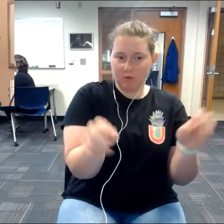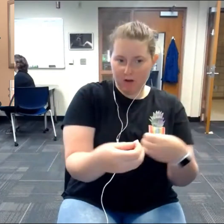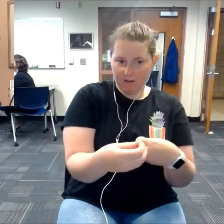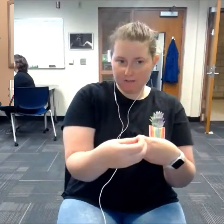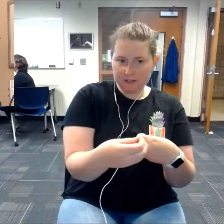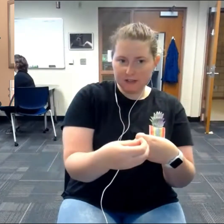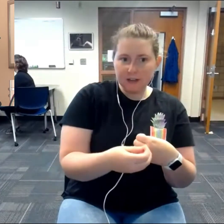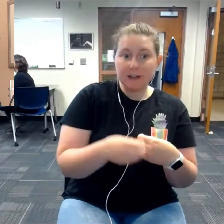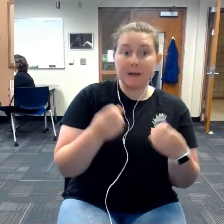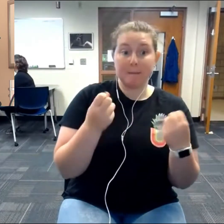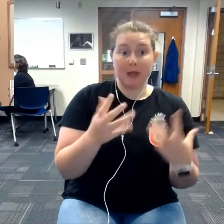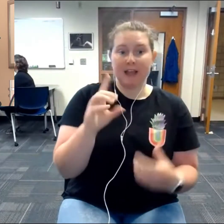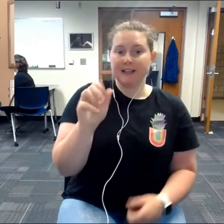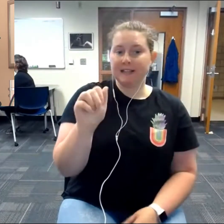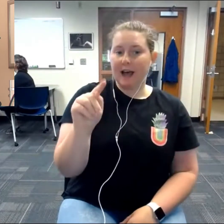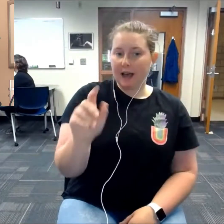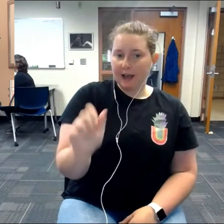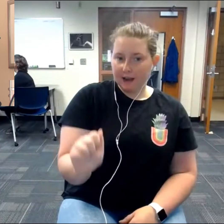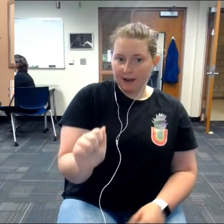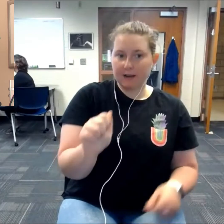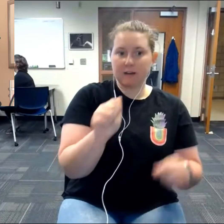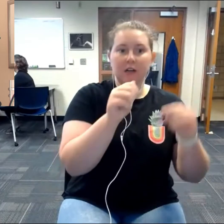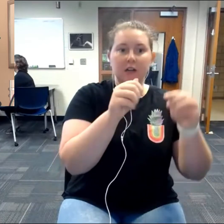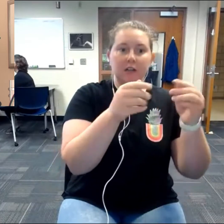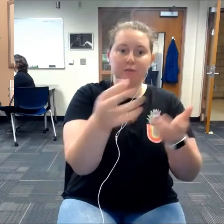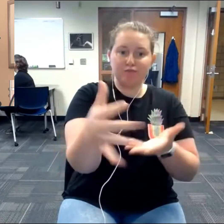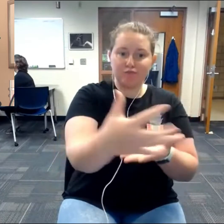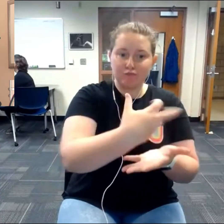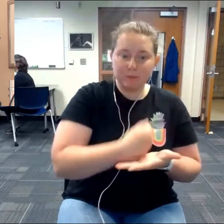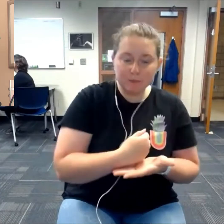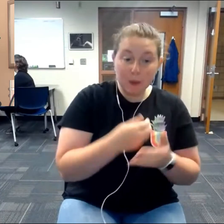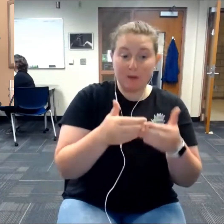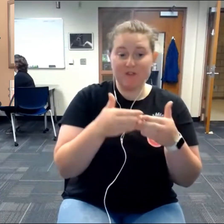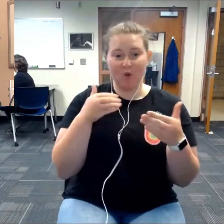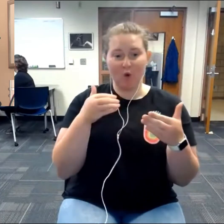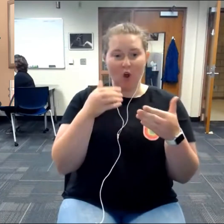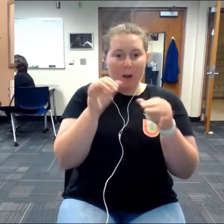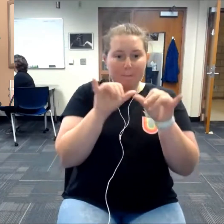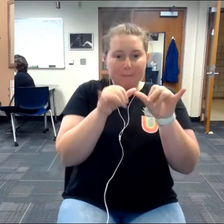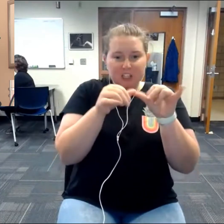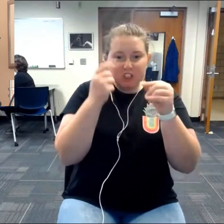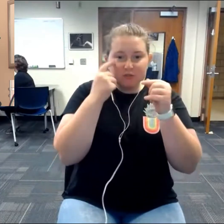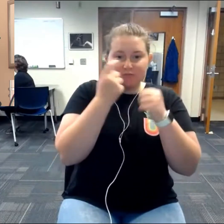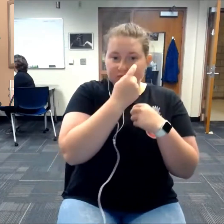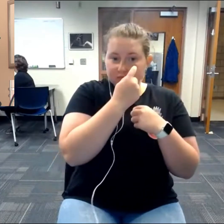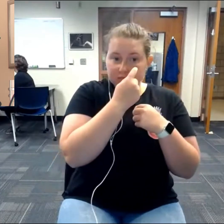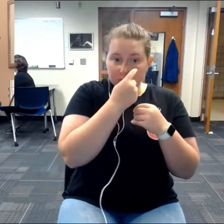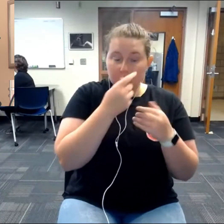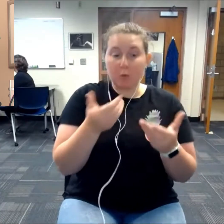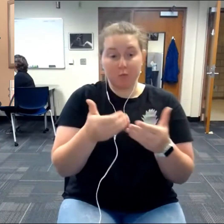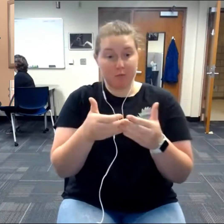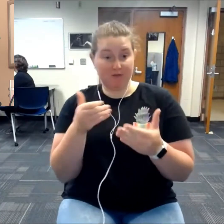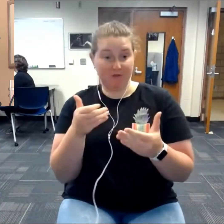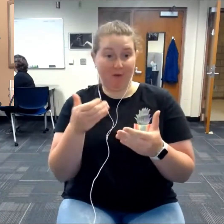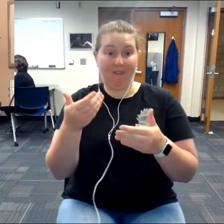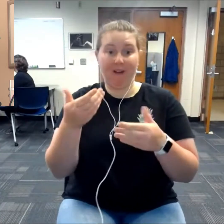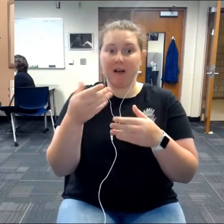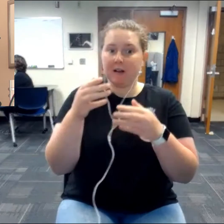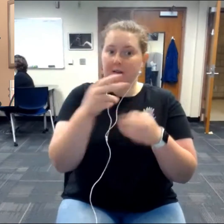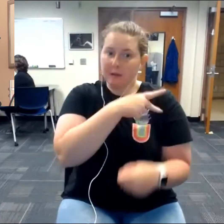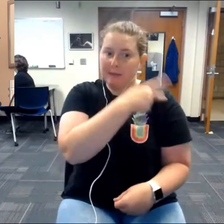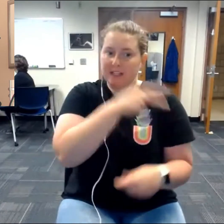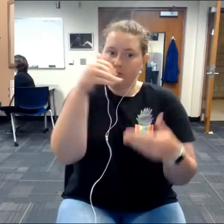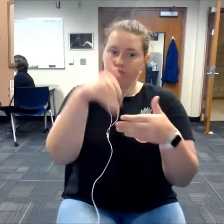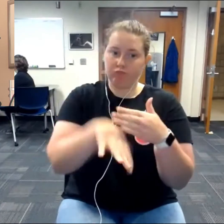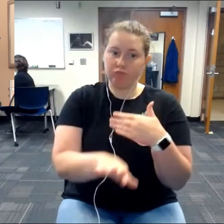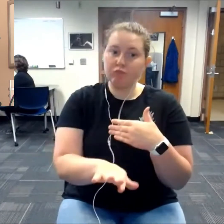collection before I start taking measurements. So from the time a patient checks in, we have medical history questionnaires